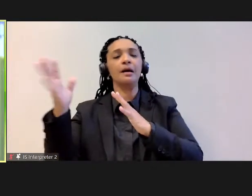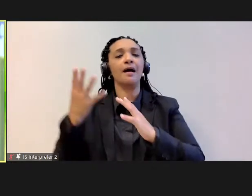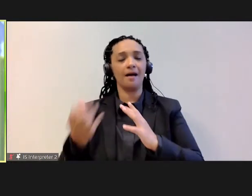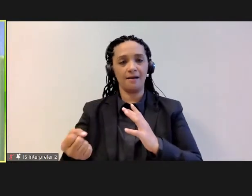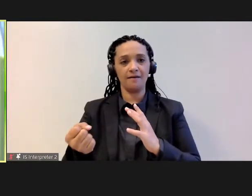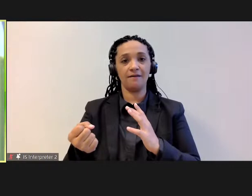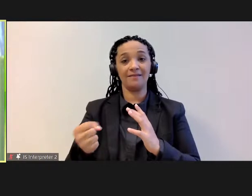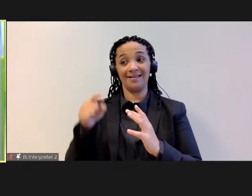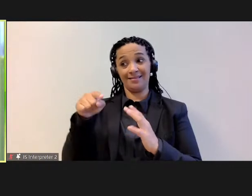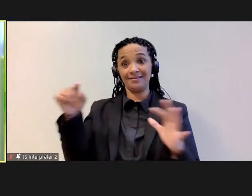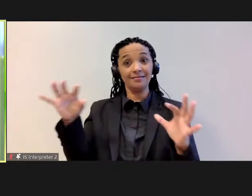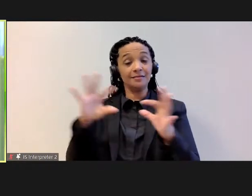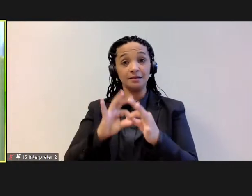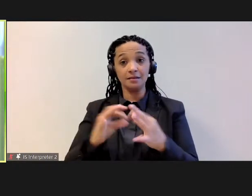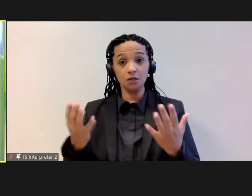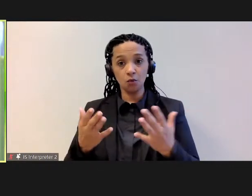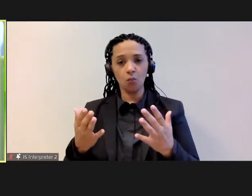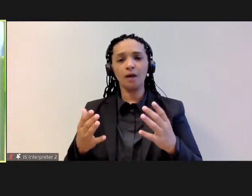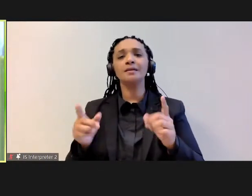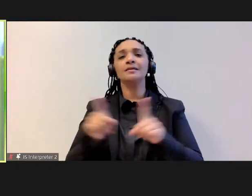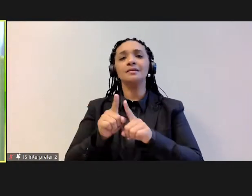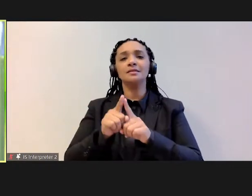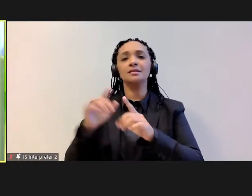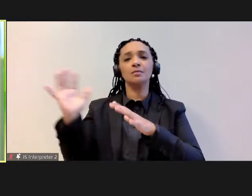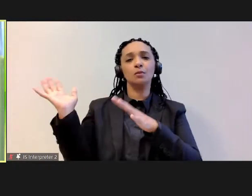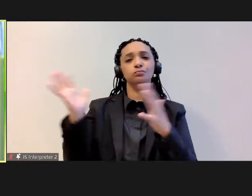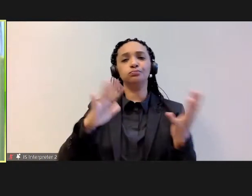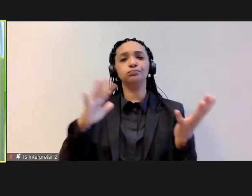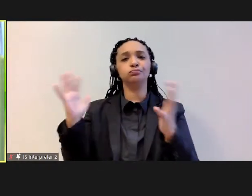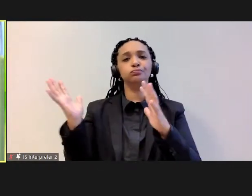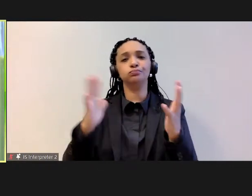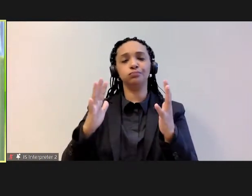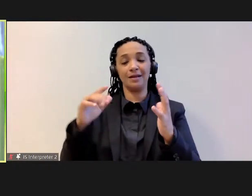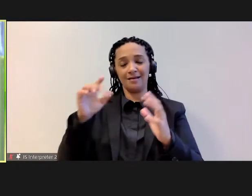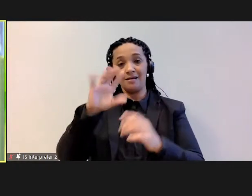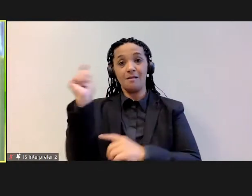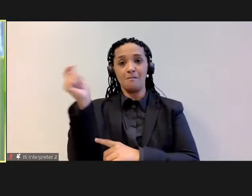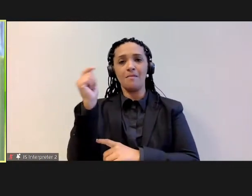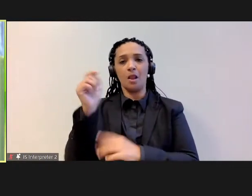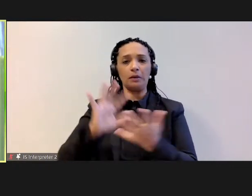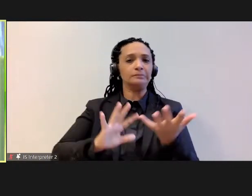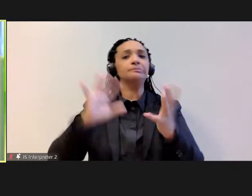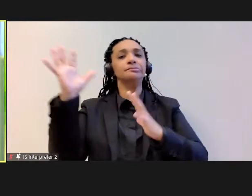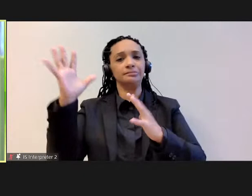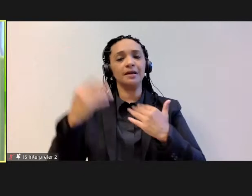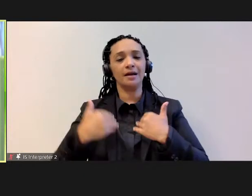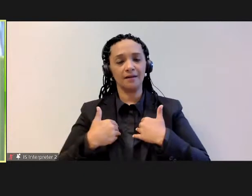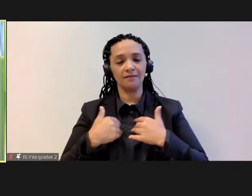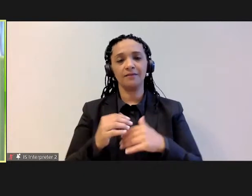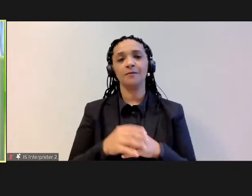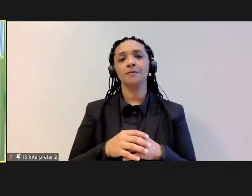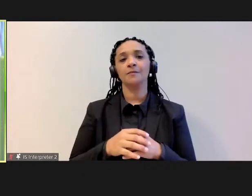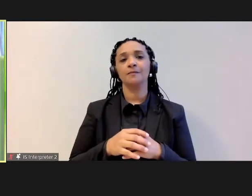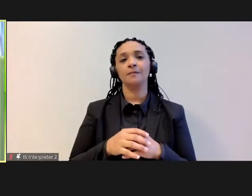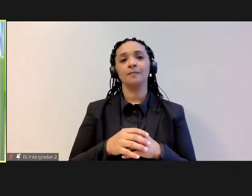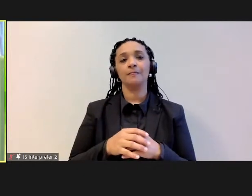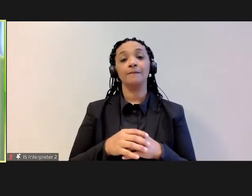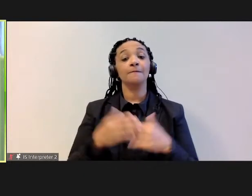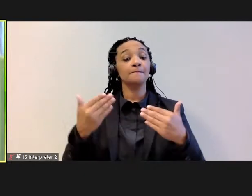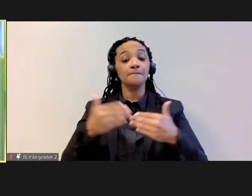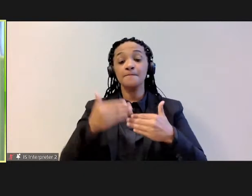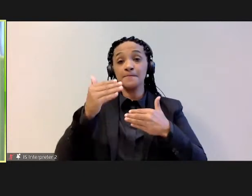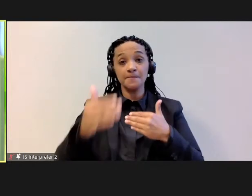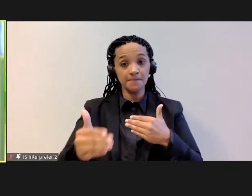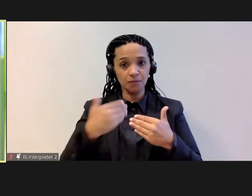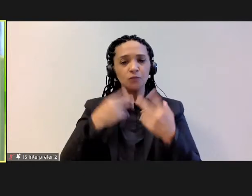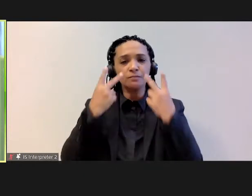mostly associated with the tropical cyclones that we keep on experiencing. But then what this has resulted into